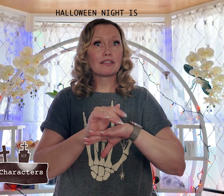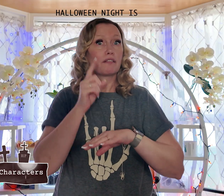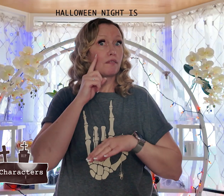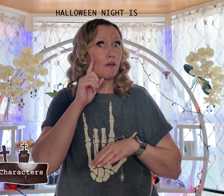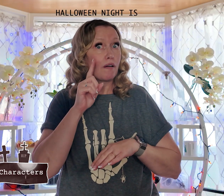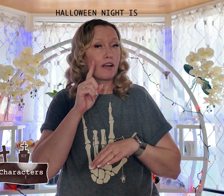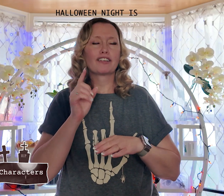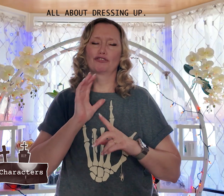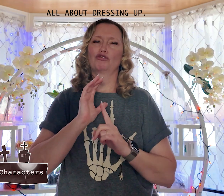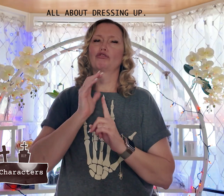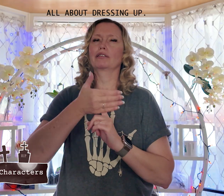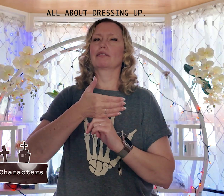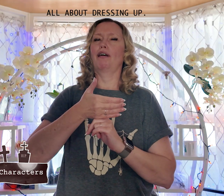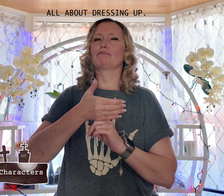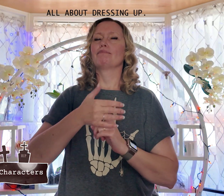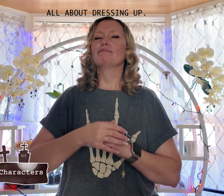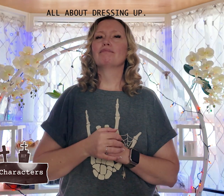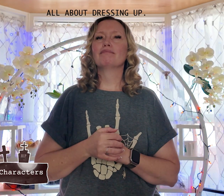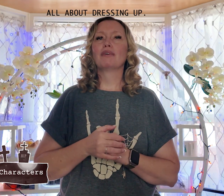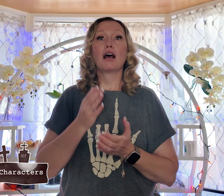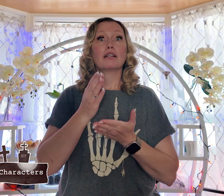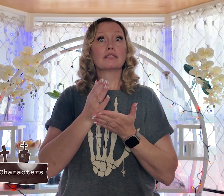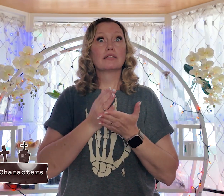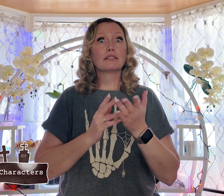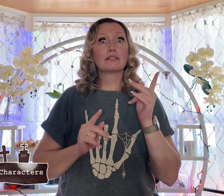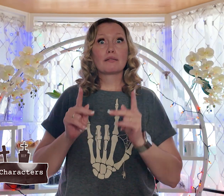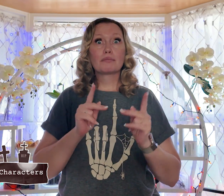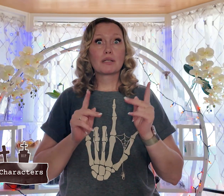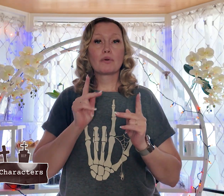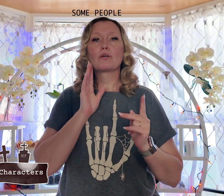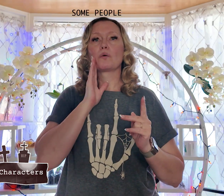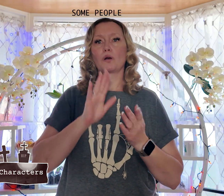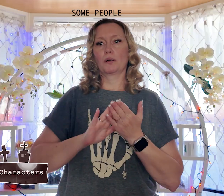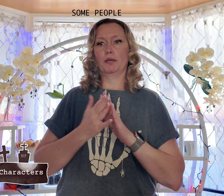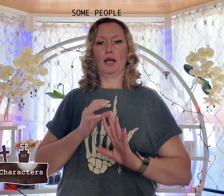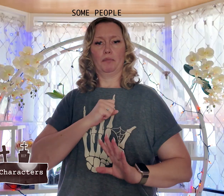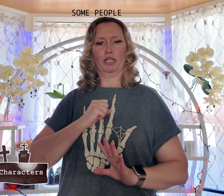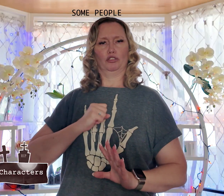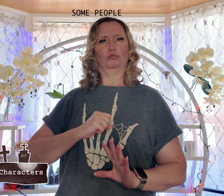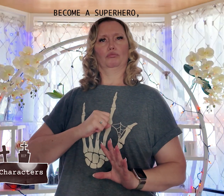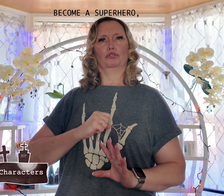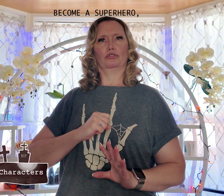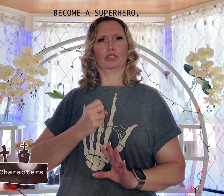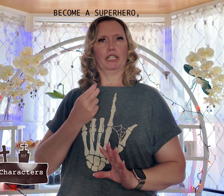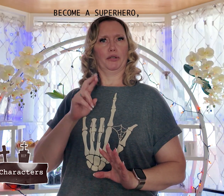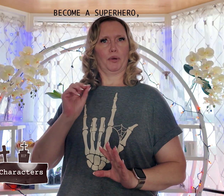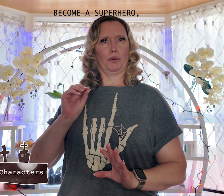Halloween night is all about dressing up. Some people become a